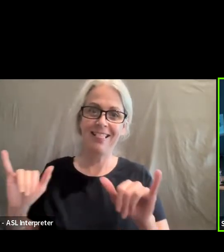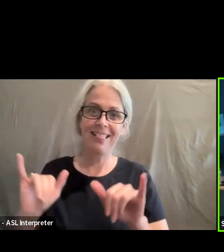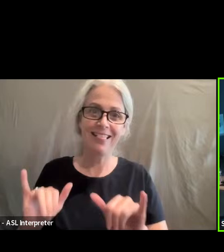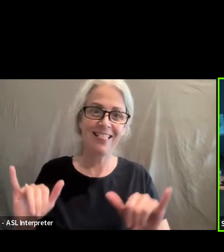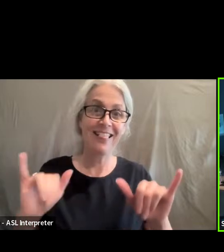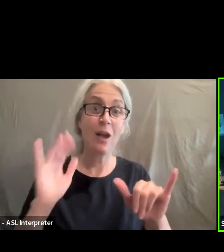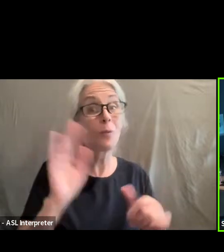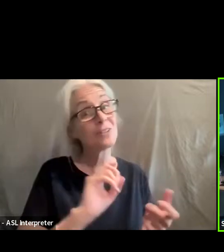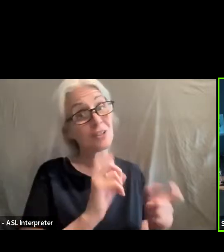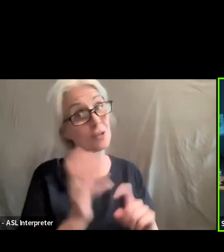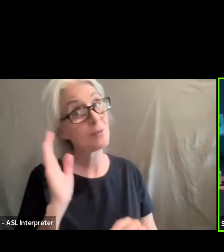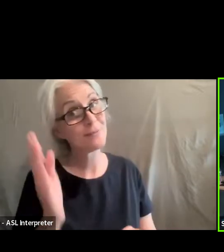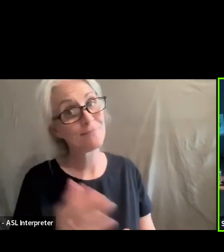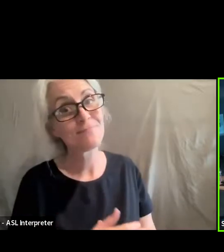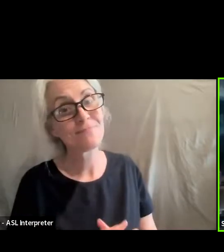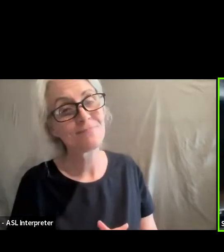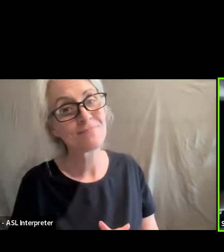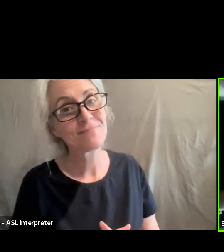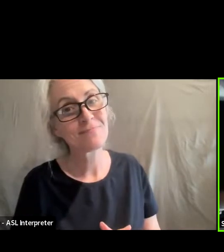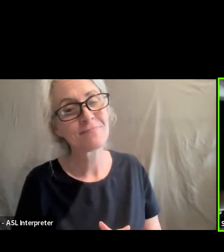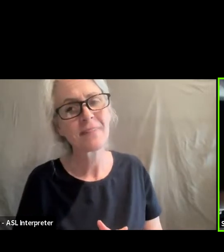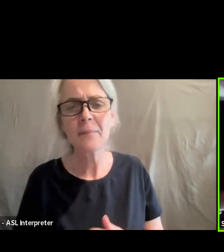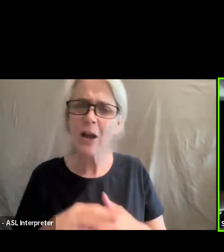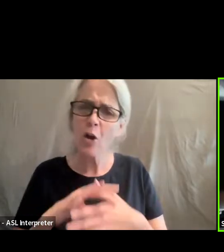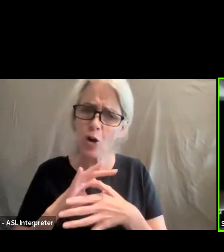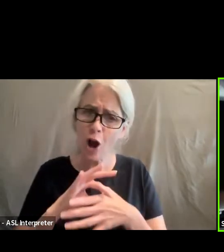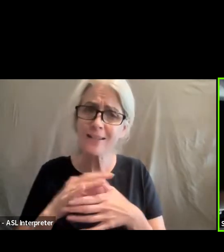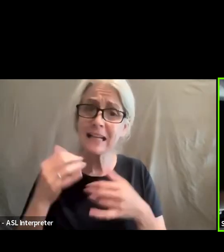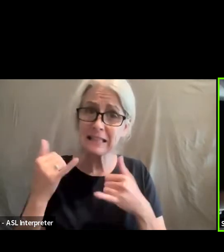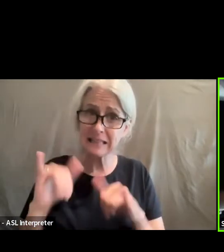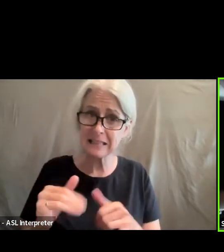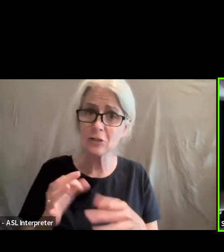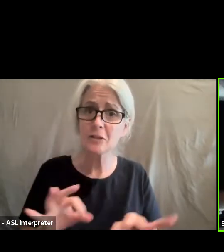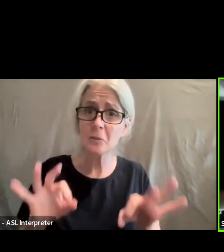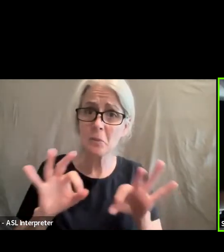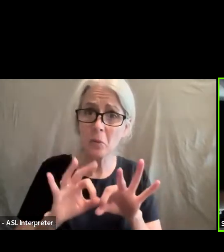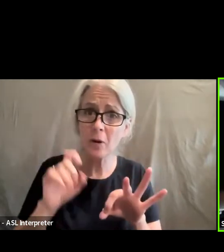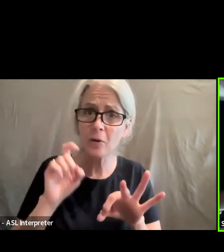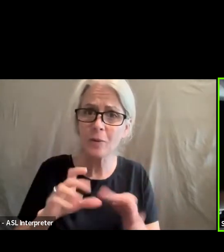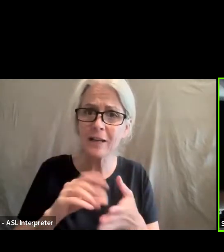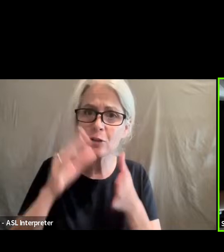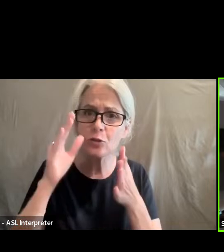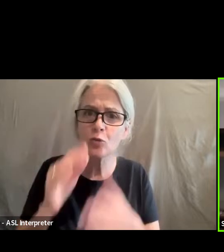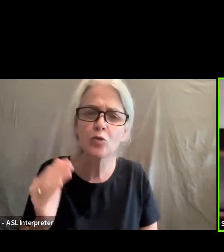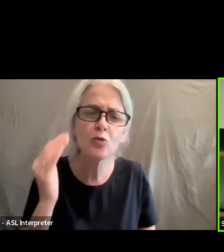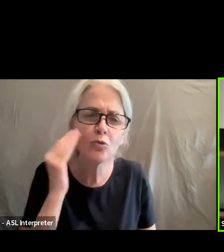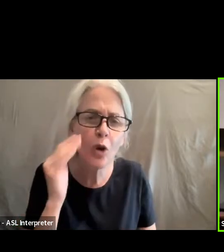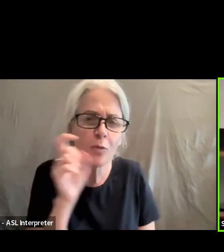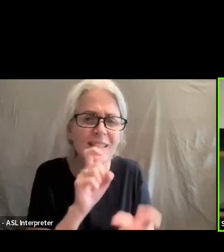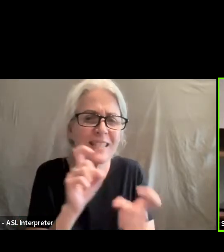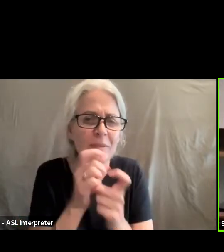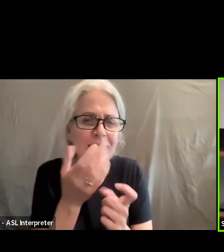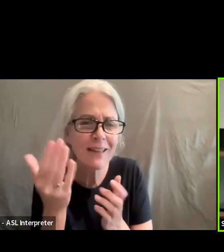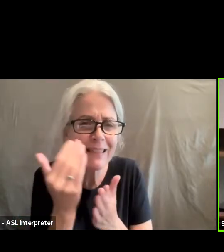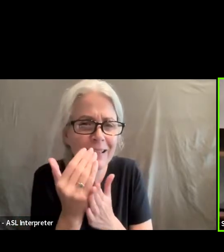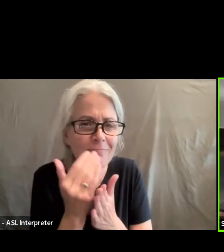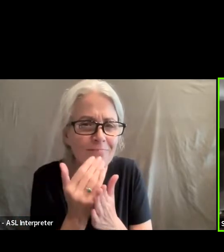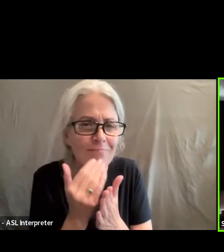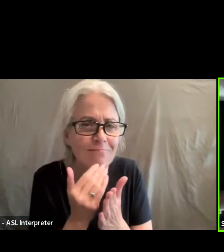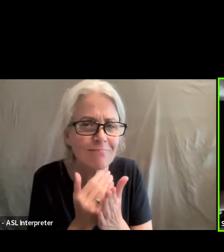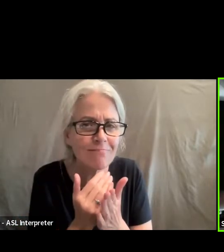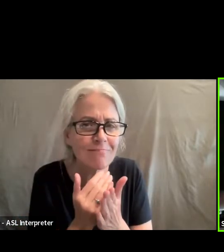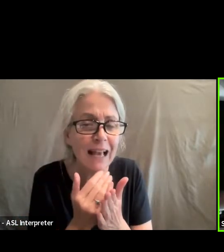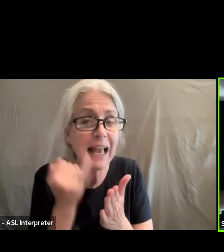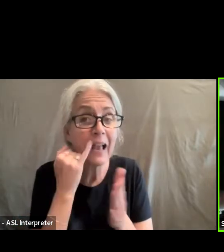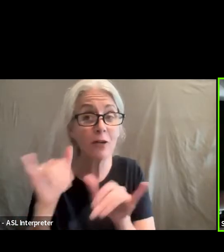And I will say that content still matters, right? Like, we still need students to know particular things, whether or not our content